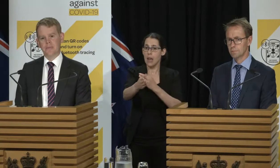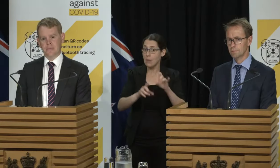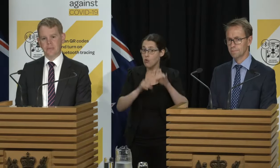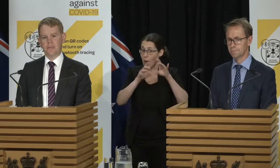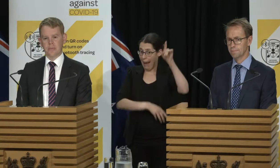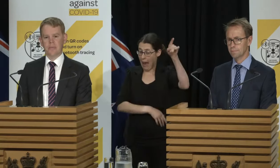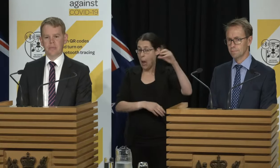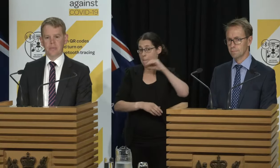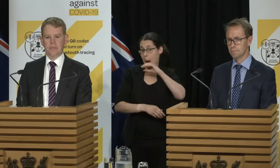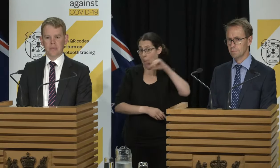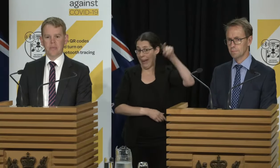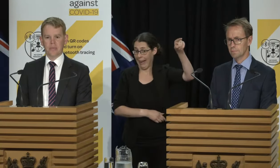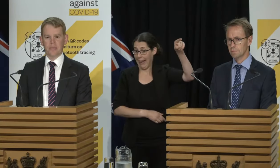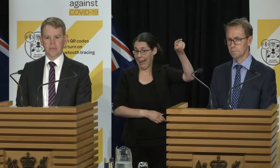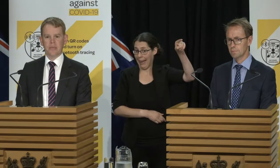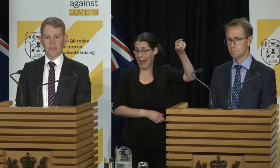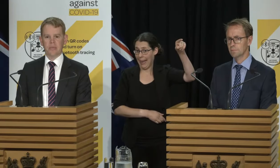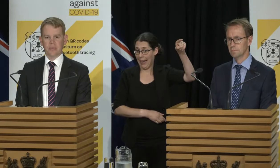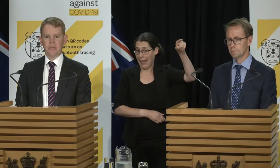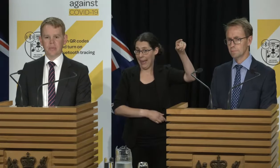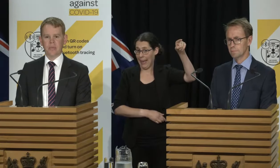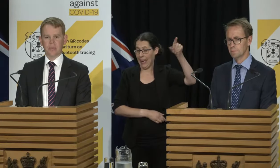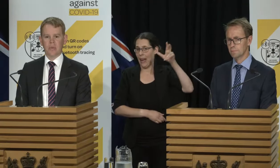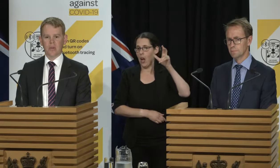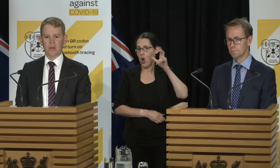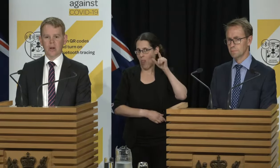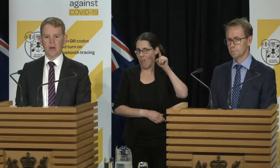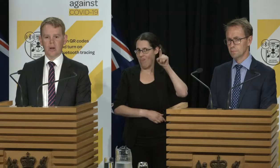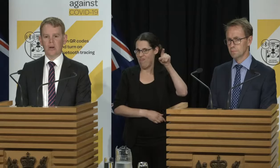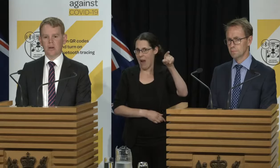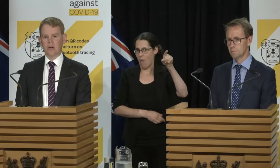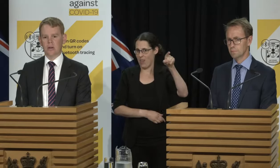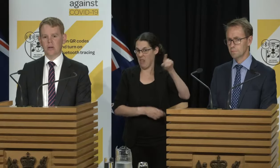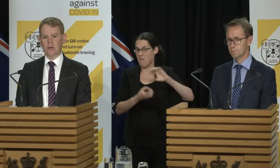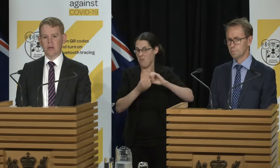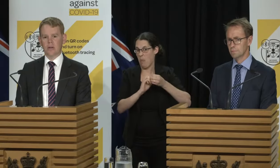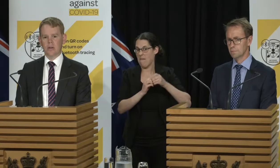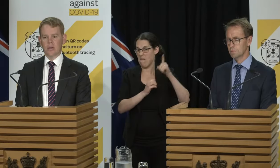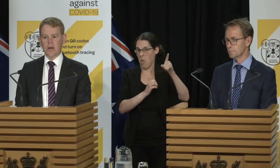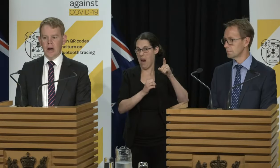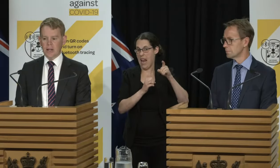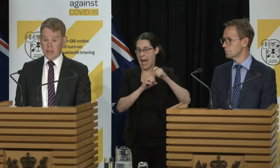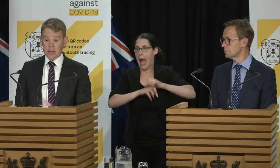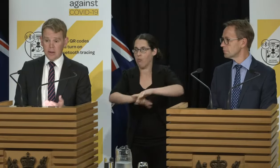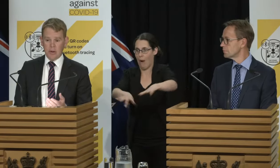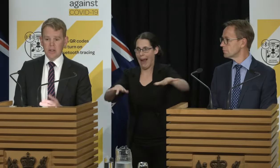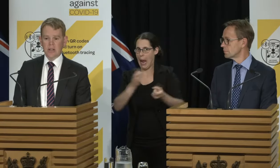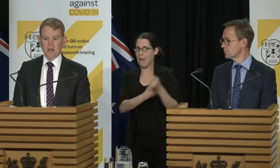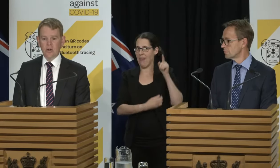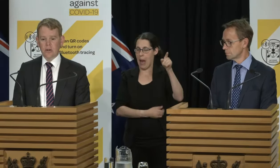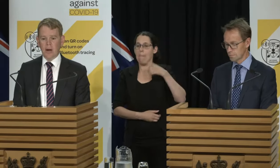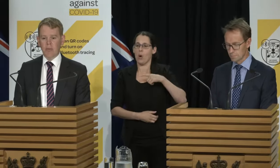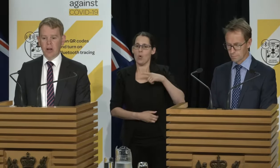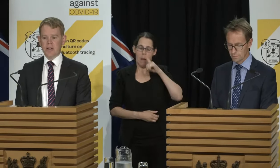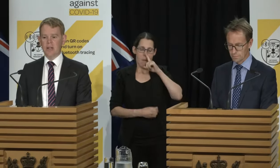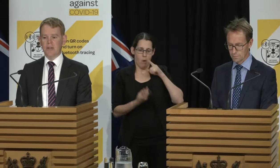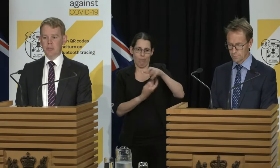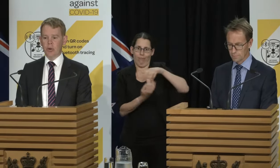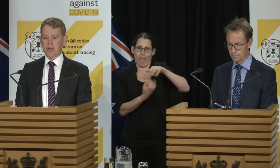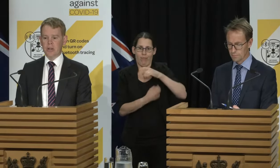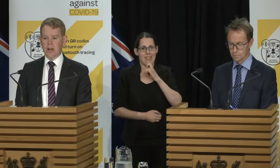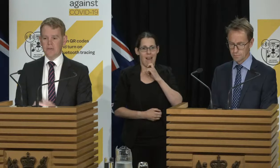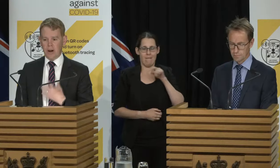that was blamed for creating the outbreak there, so does that concern you here? Yes, it is a concern. Like I said,